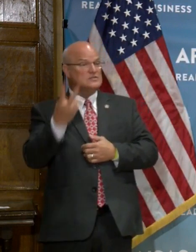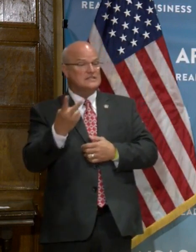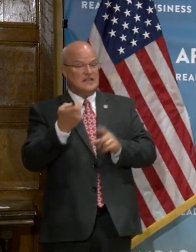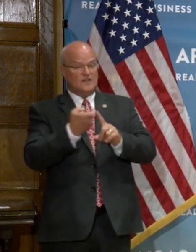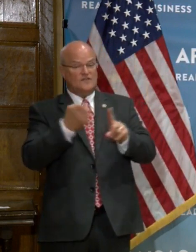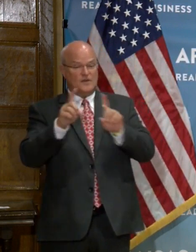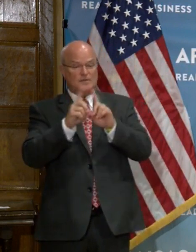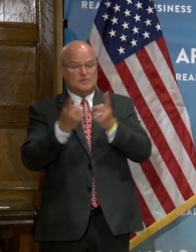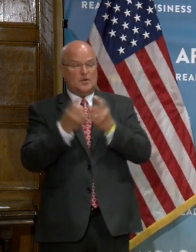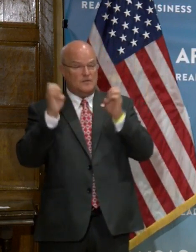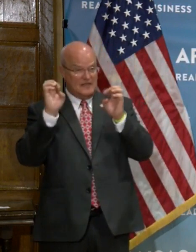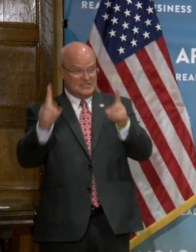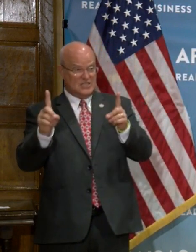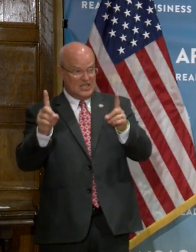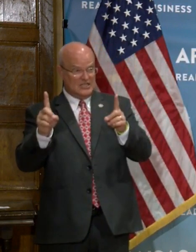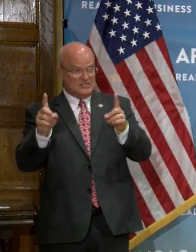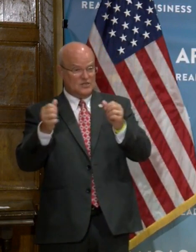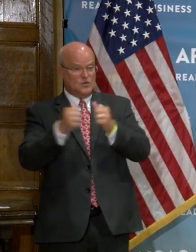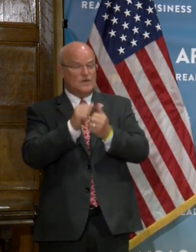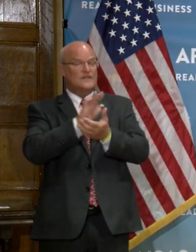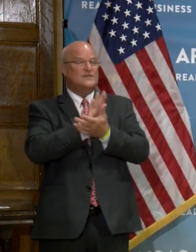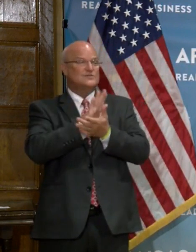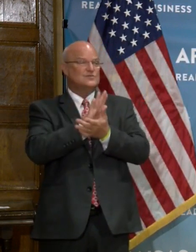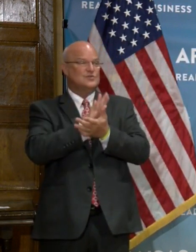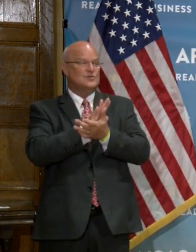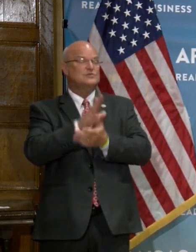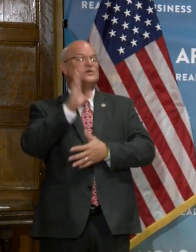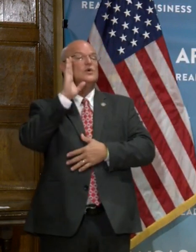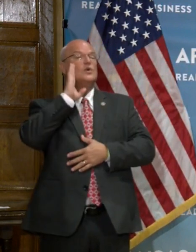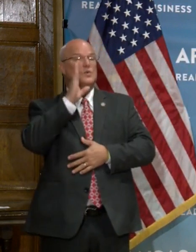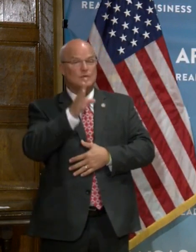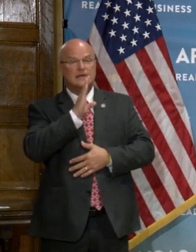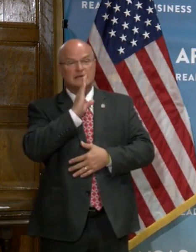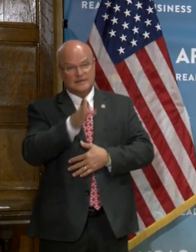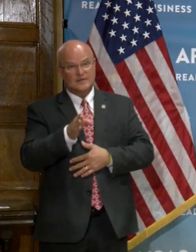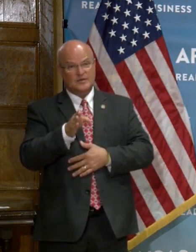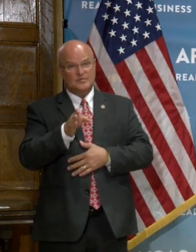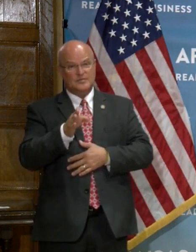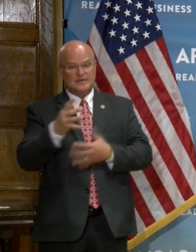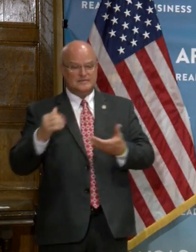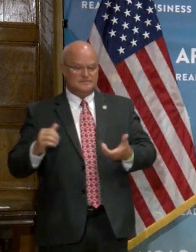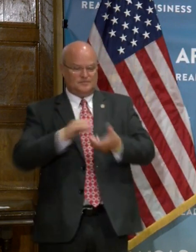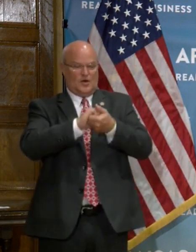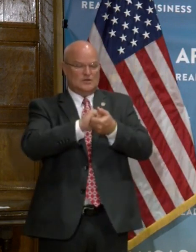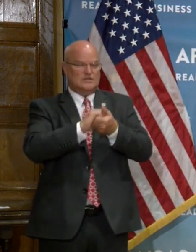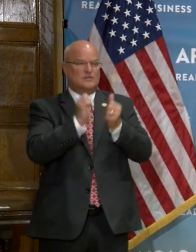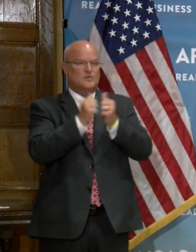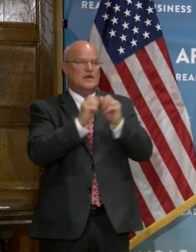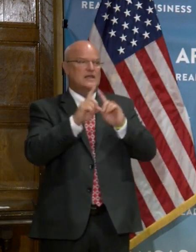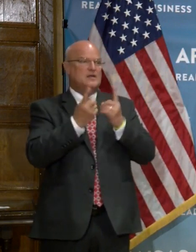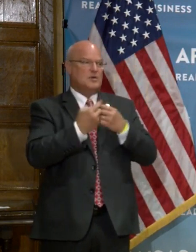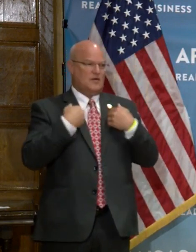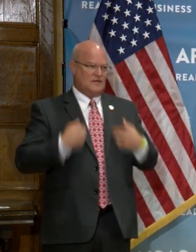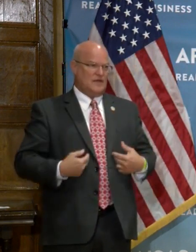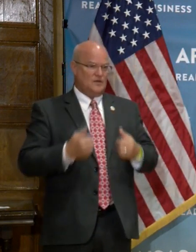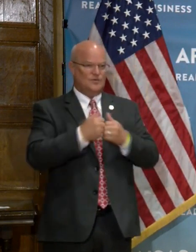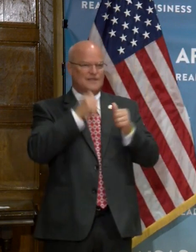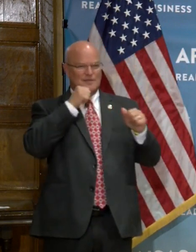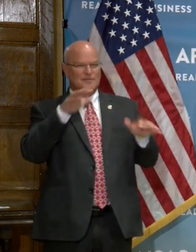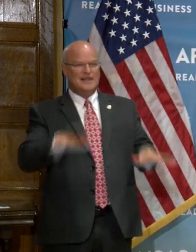coming out of the Department of Education with the schools will be in partnership with the Department of Health and with their